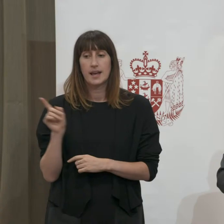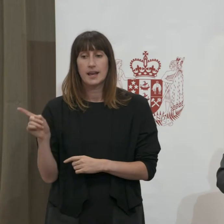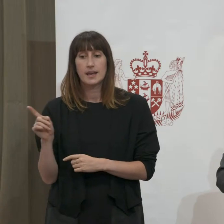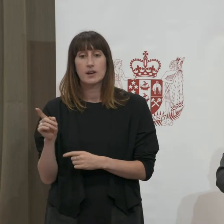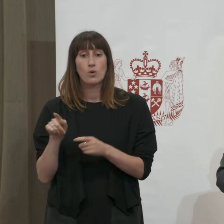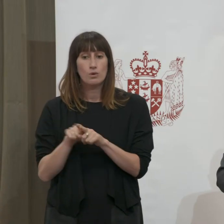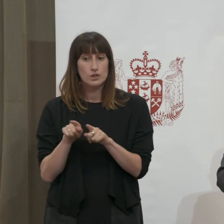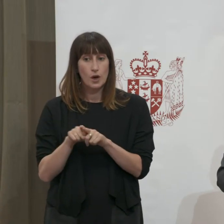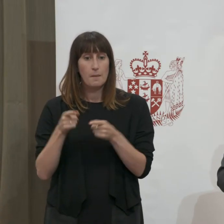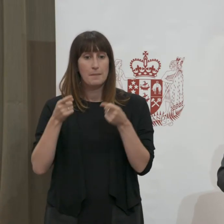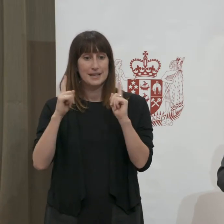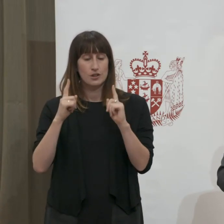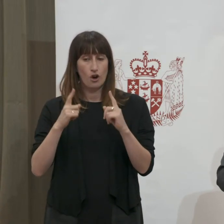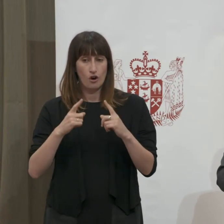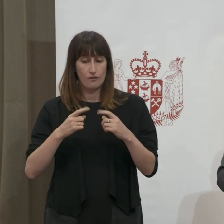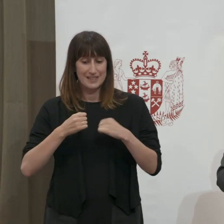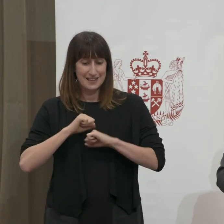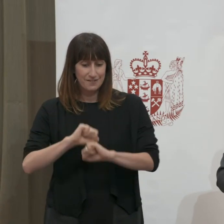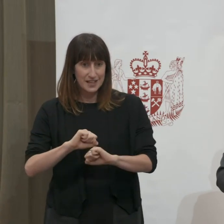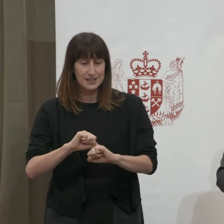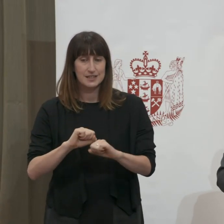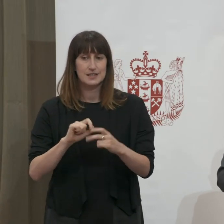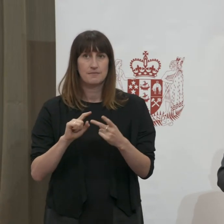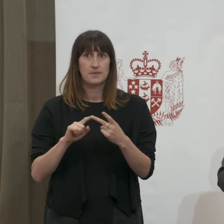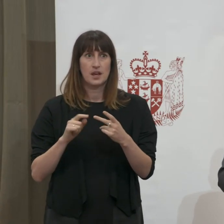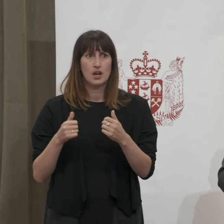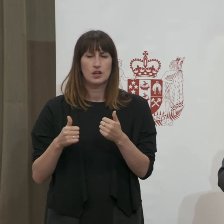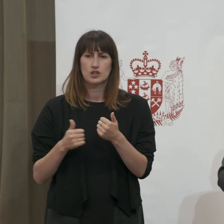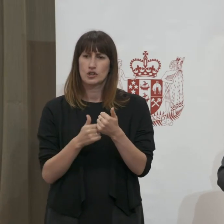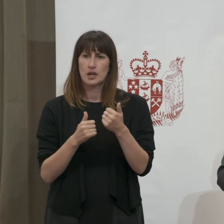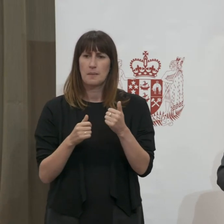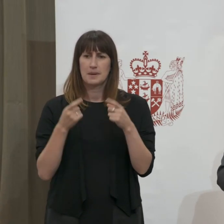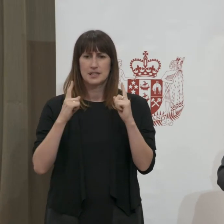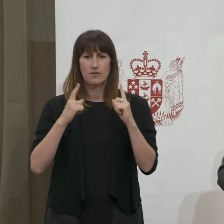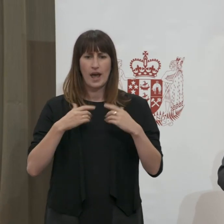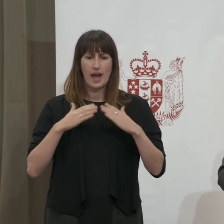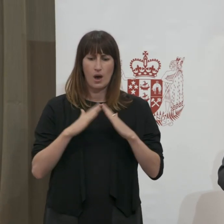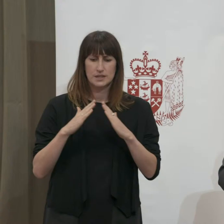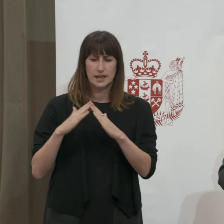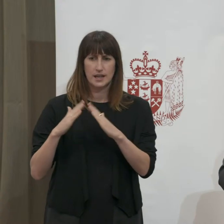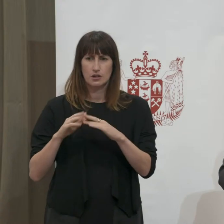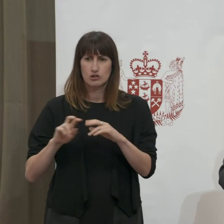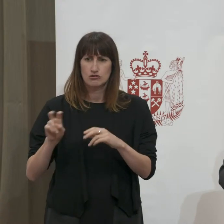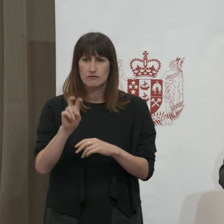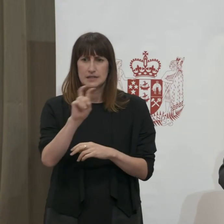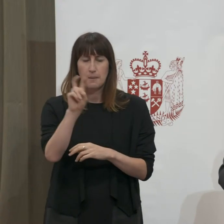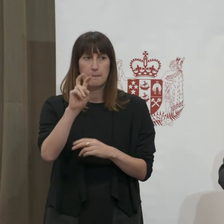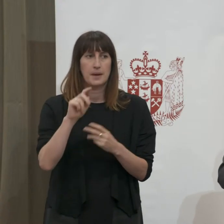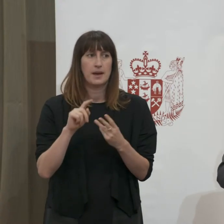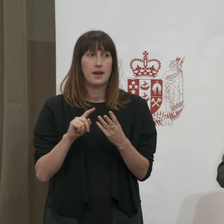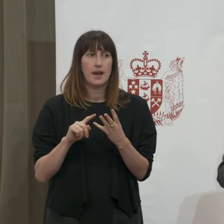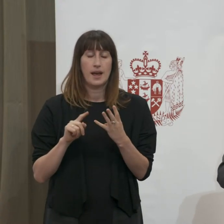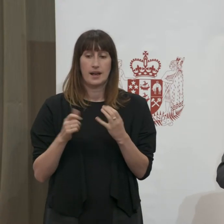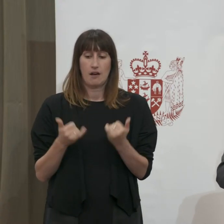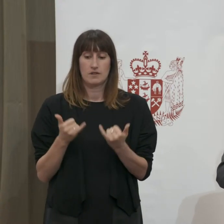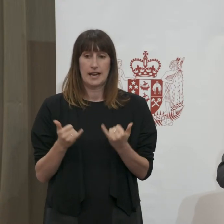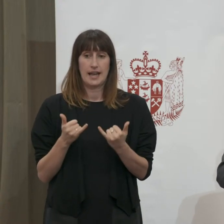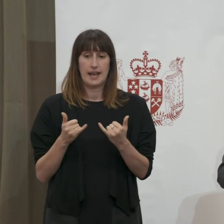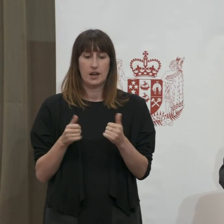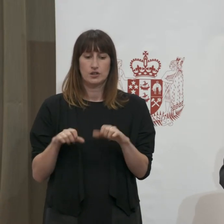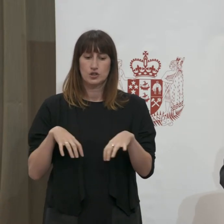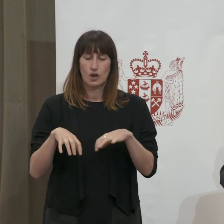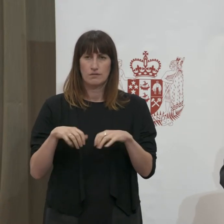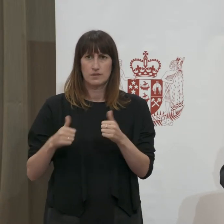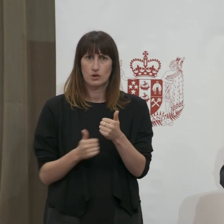of Defence, Whānau Ora, Associate Minister for Housing and Tourism, and is also currently the Acting Associate Minister